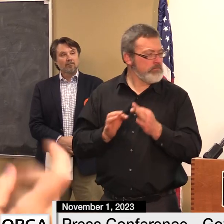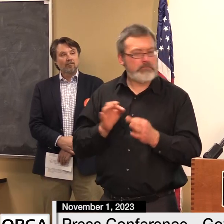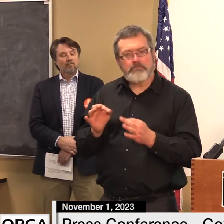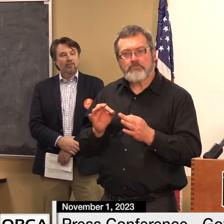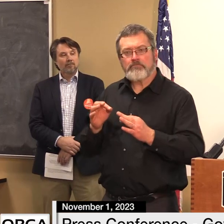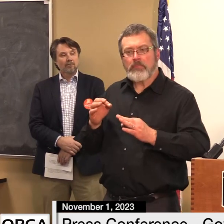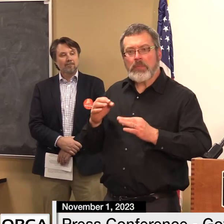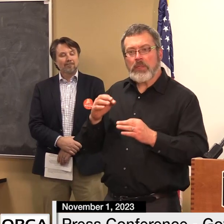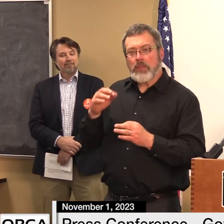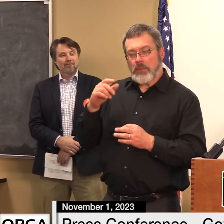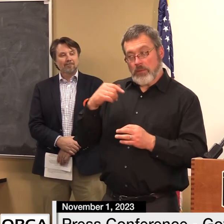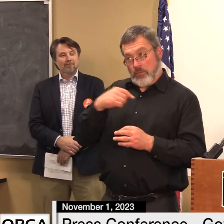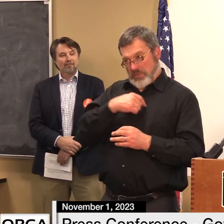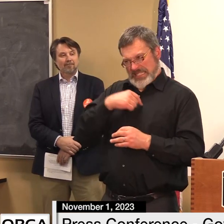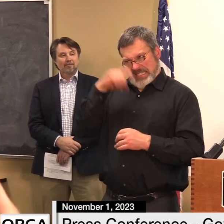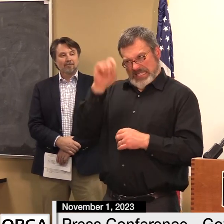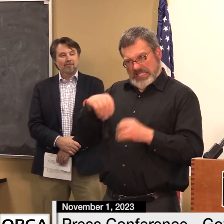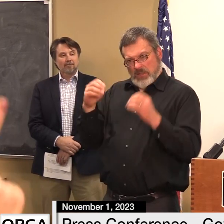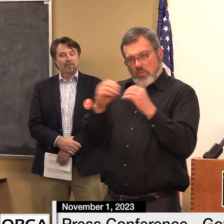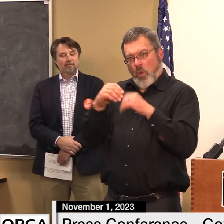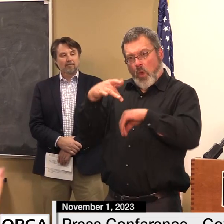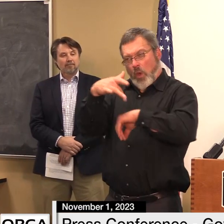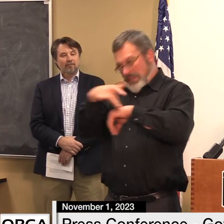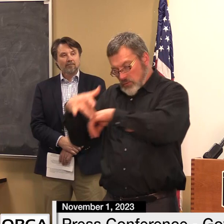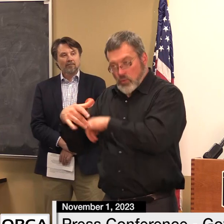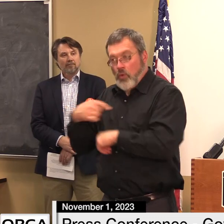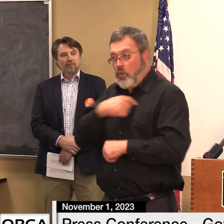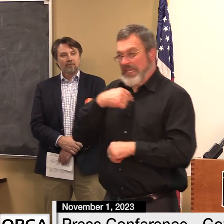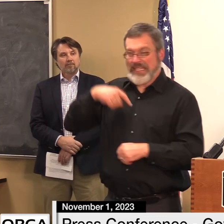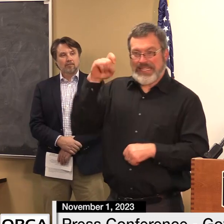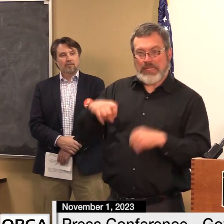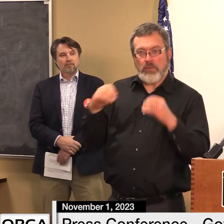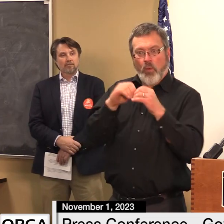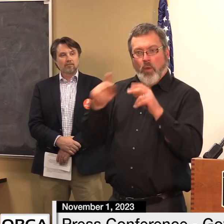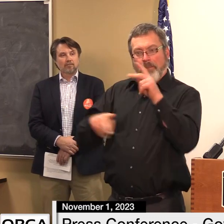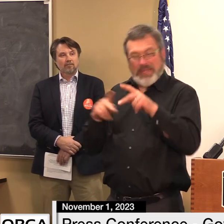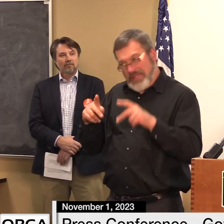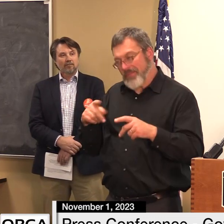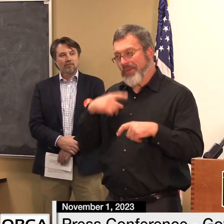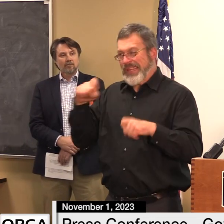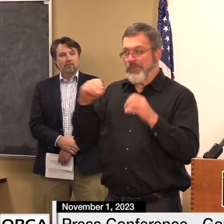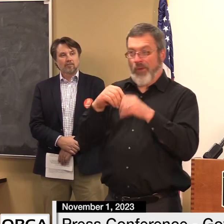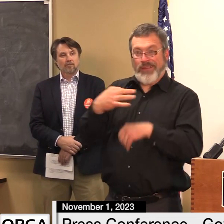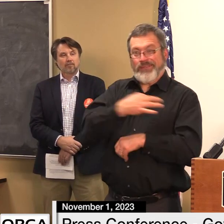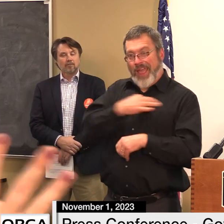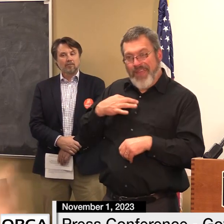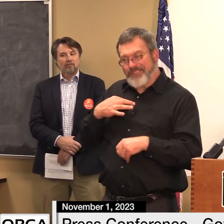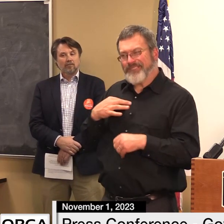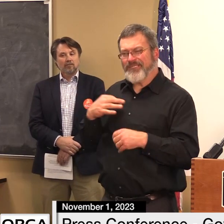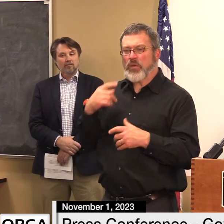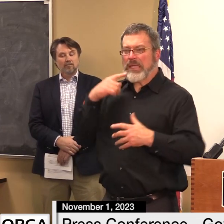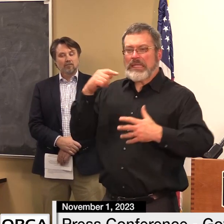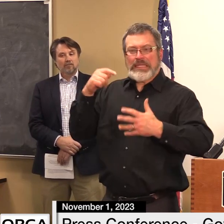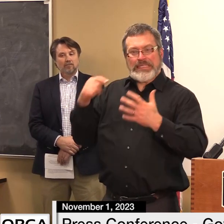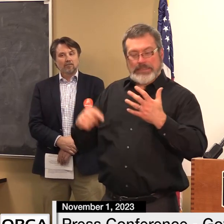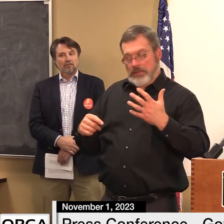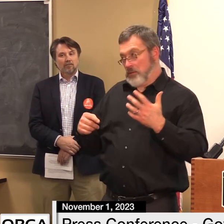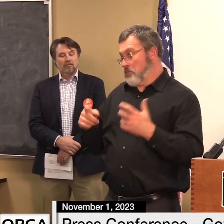resources, more boots on the ground, I think is obvious, but again, they've risen to the occasion.